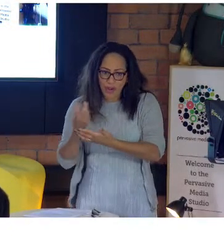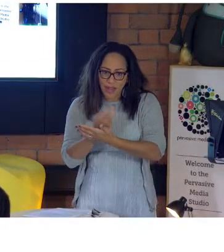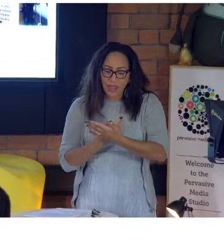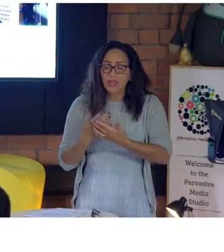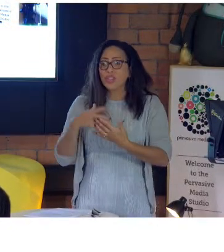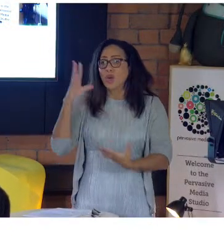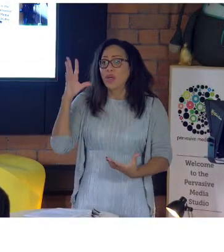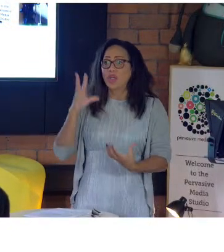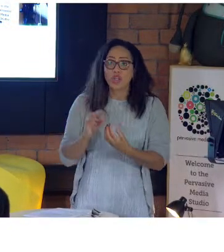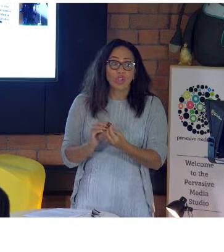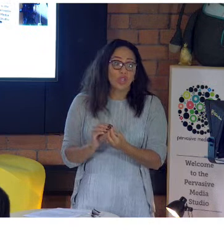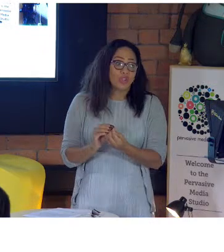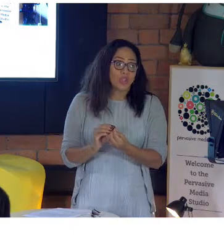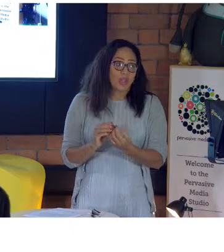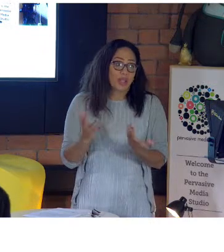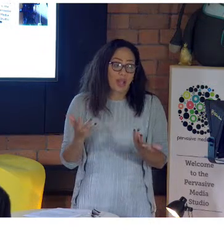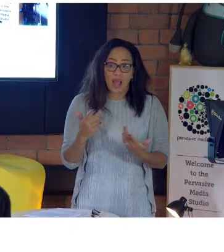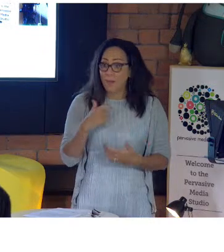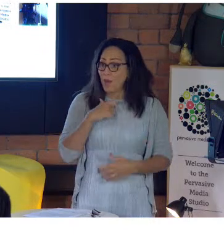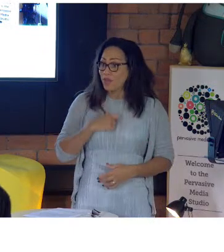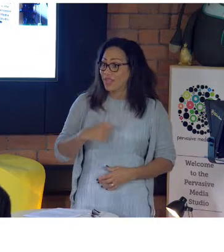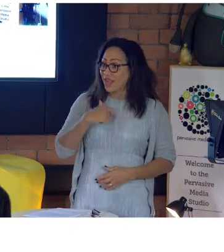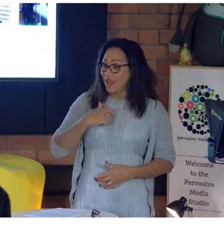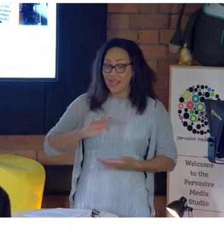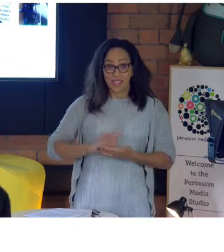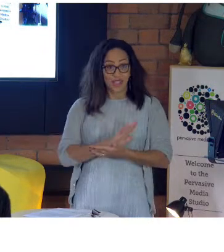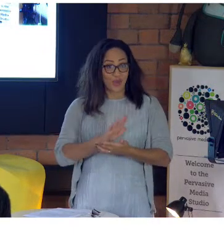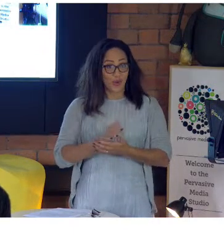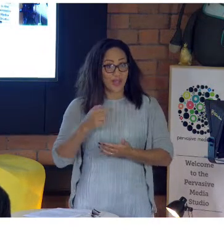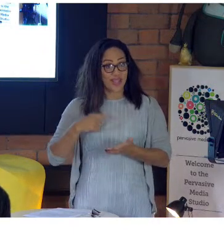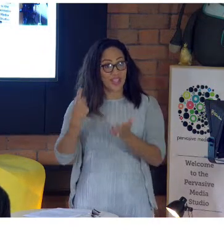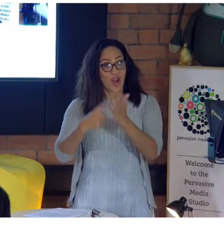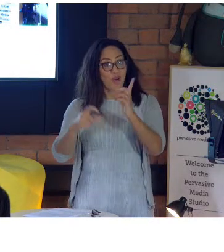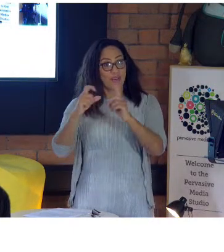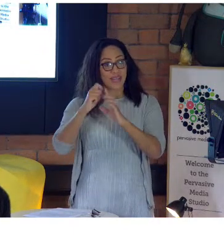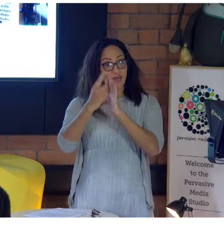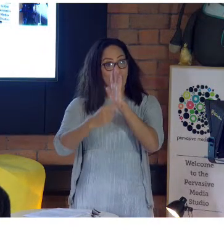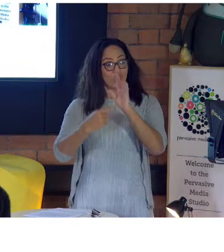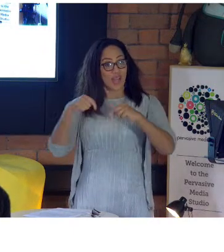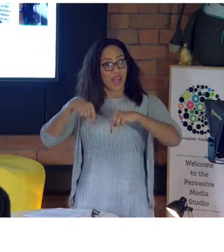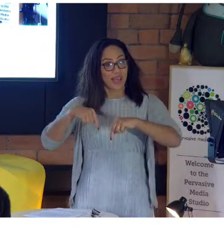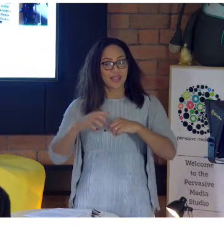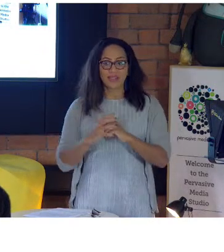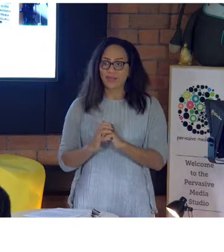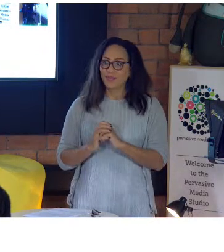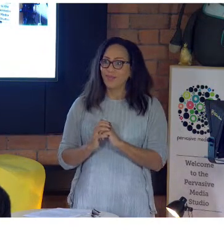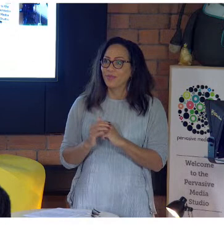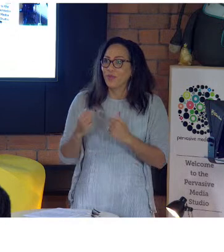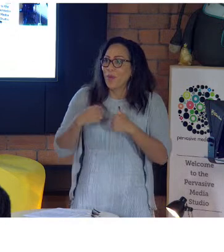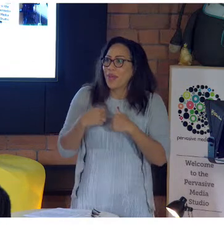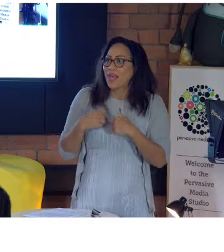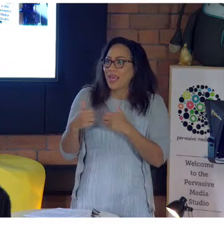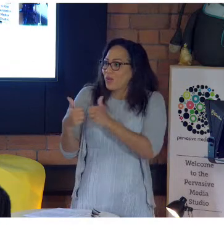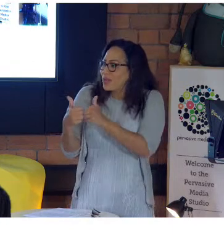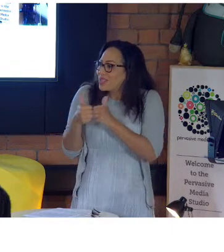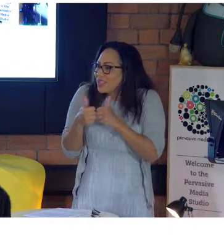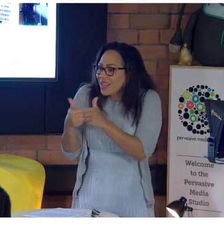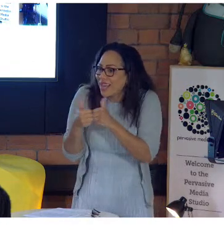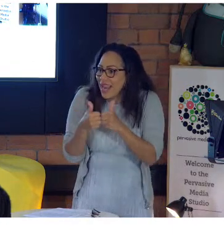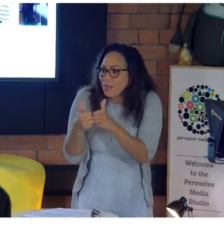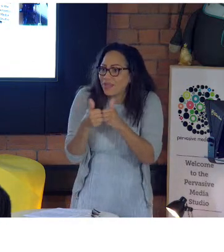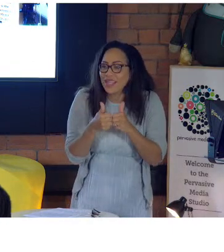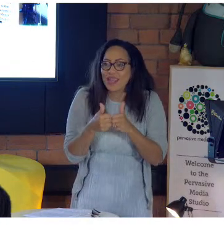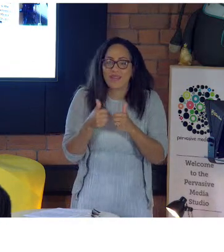I personally really enjoyed doing this research project. For me, the collaborative and immersive aspect of it